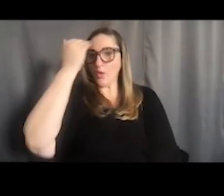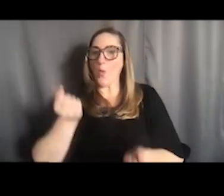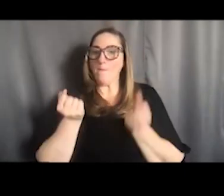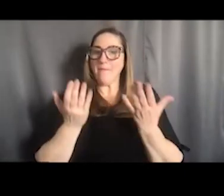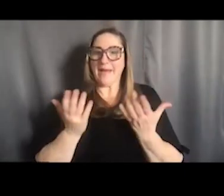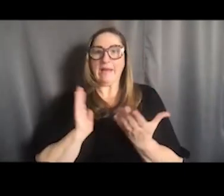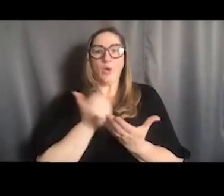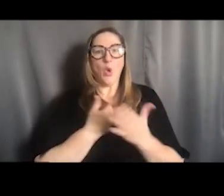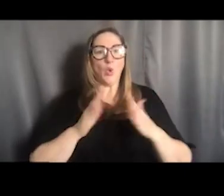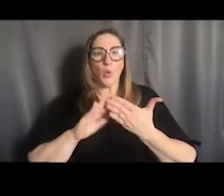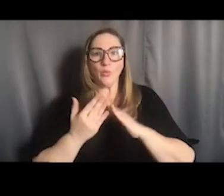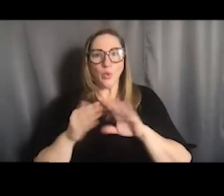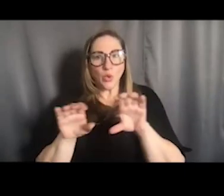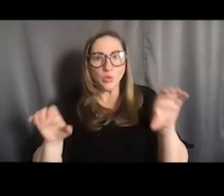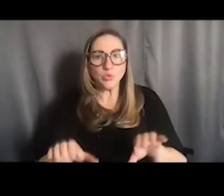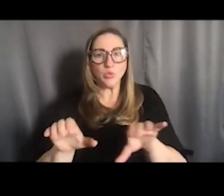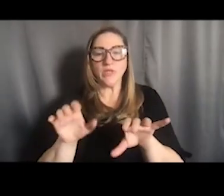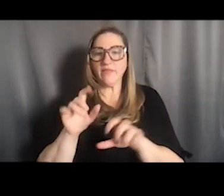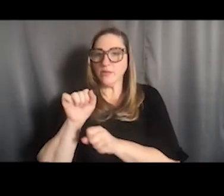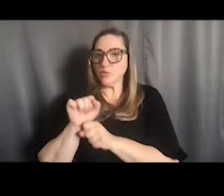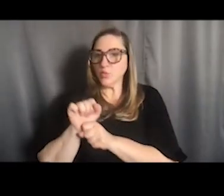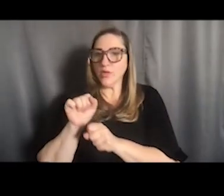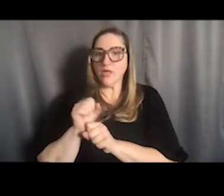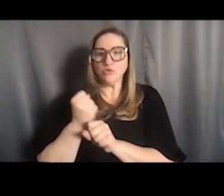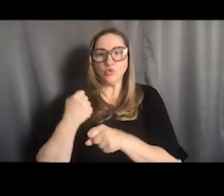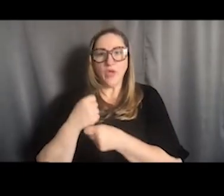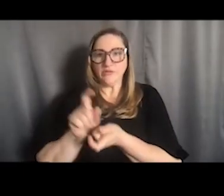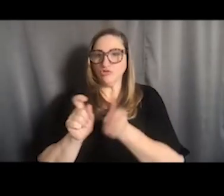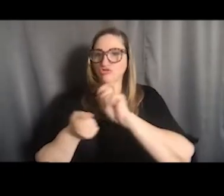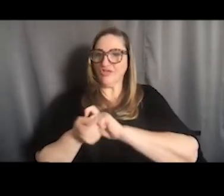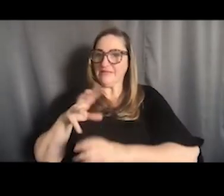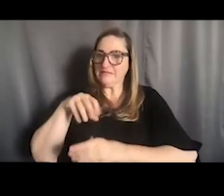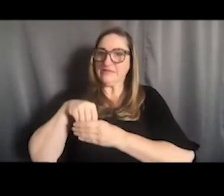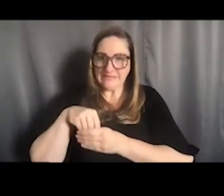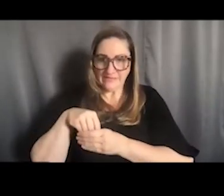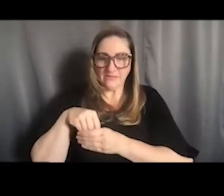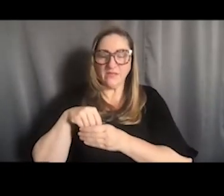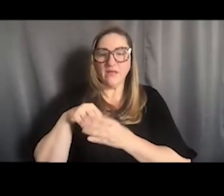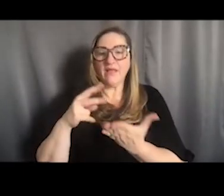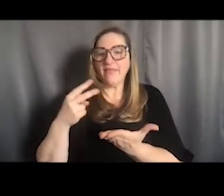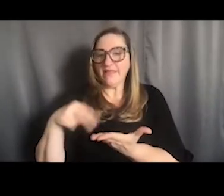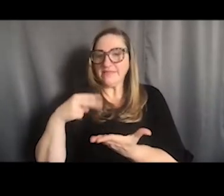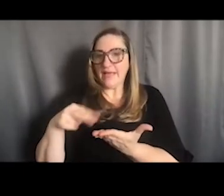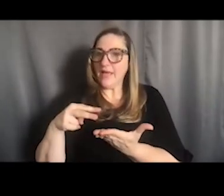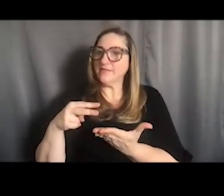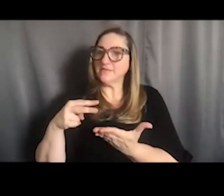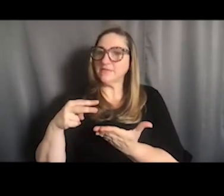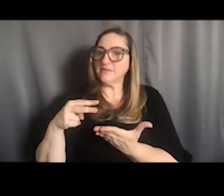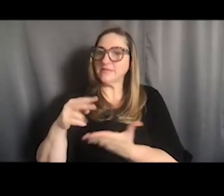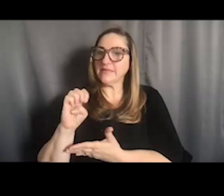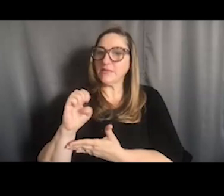work to create change within the dance ecosystem. So I really wanted to ground us here in our launch by highlighting what's already being